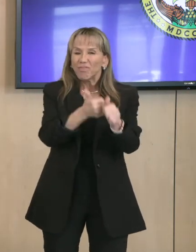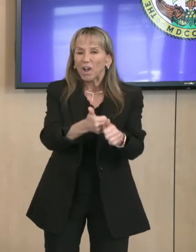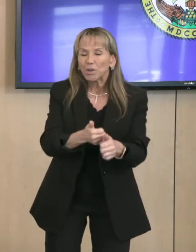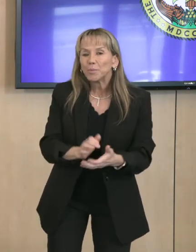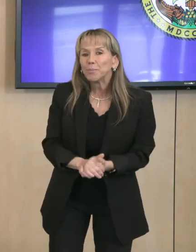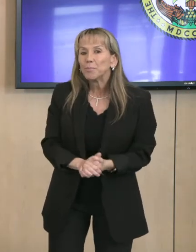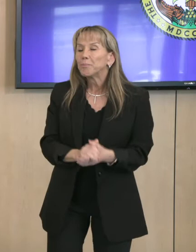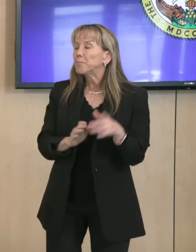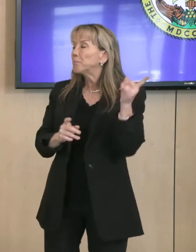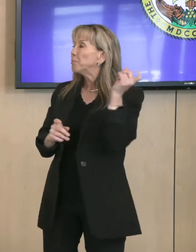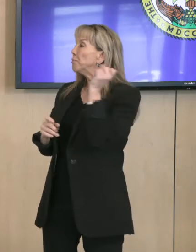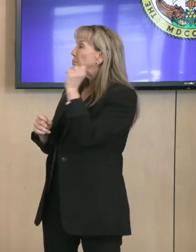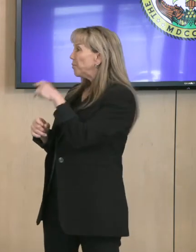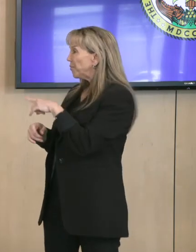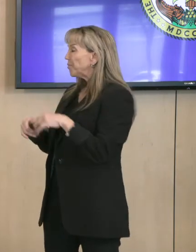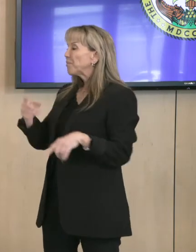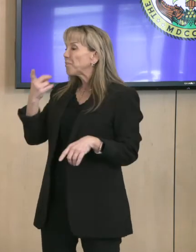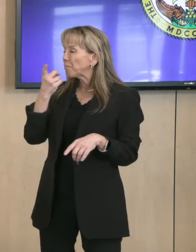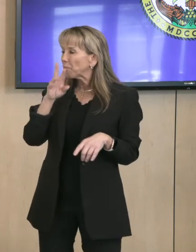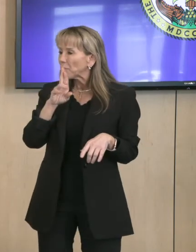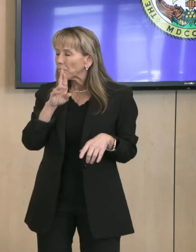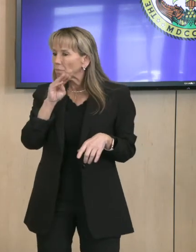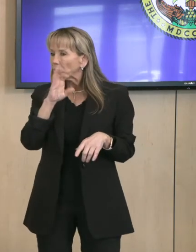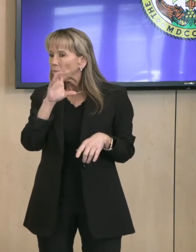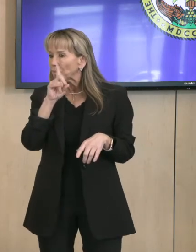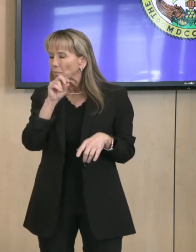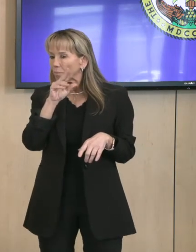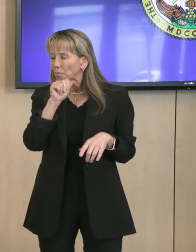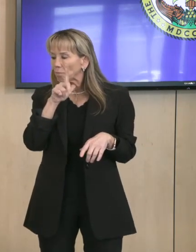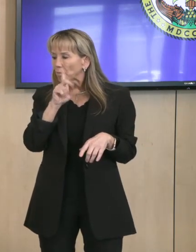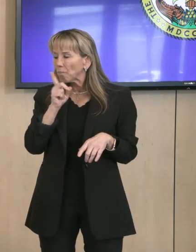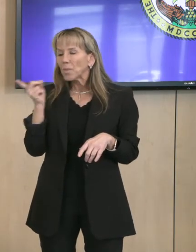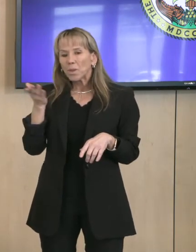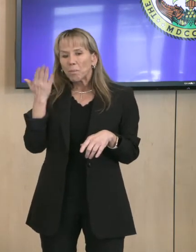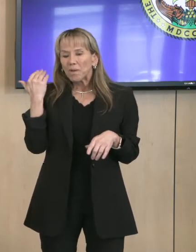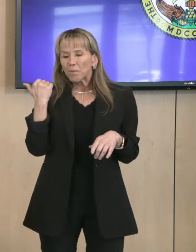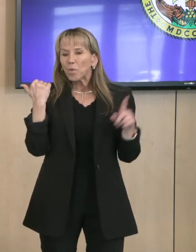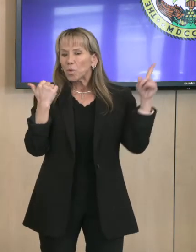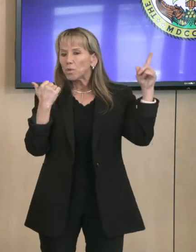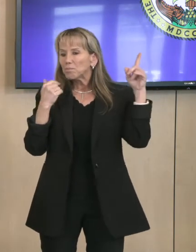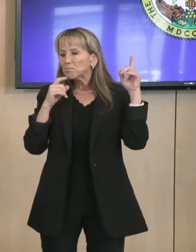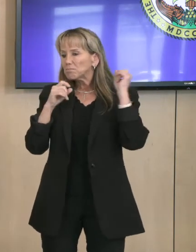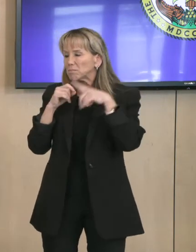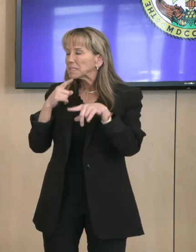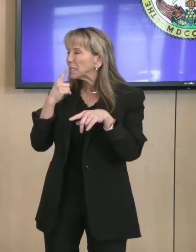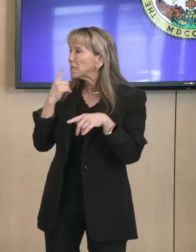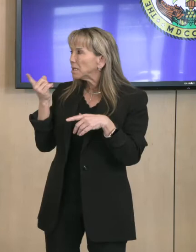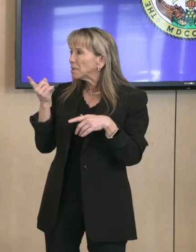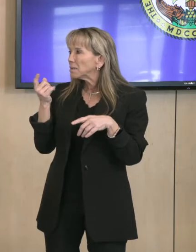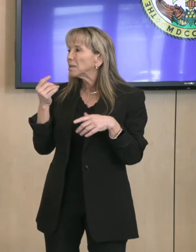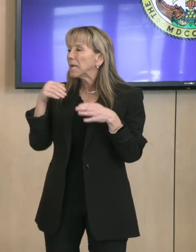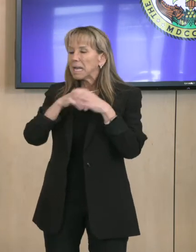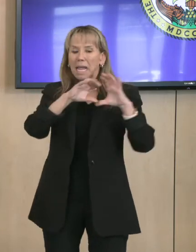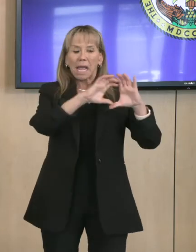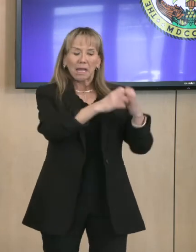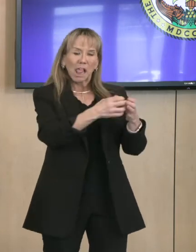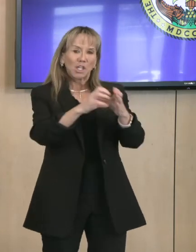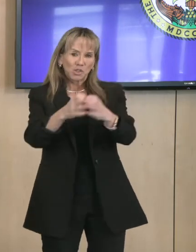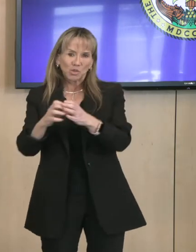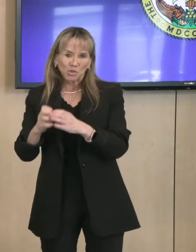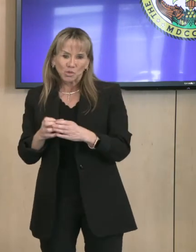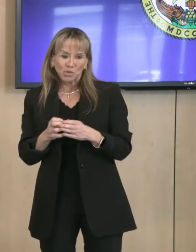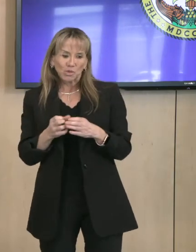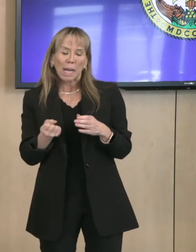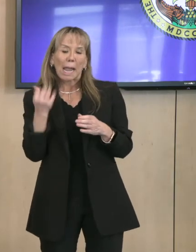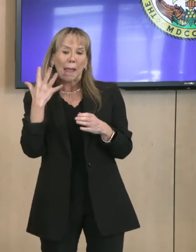Okay, so again, you have, Dr. McDonald, in the past confirmed like the number of cases in clusters. So can you confirm whether